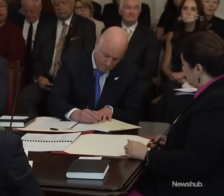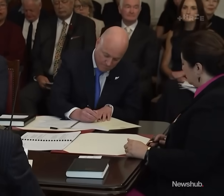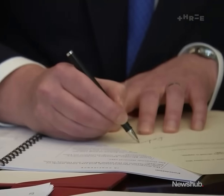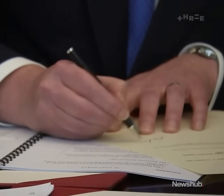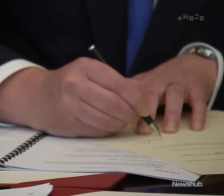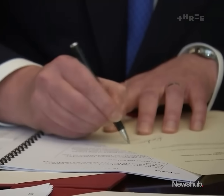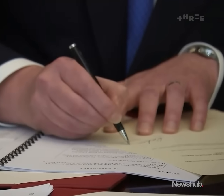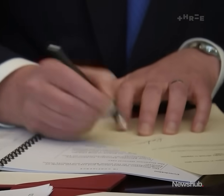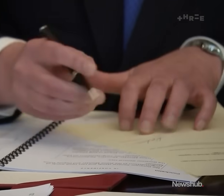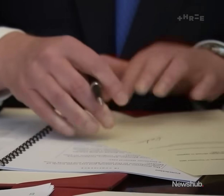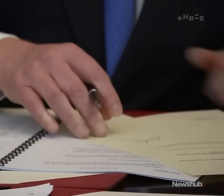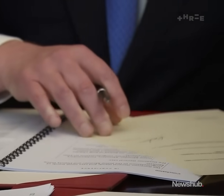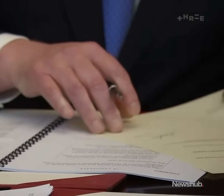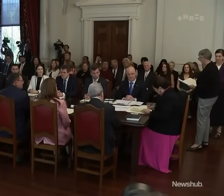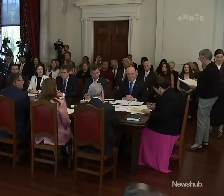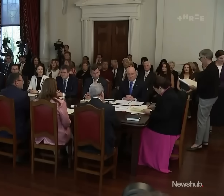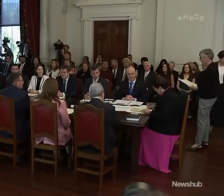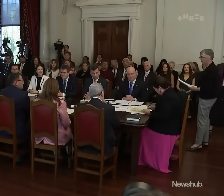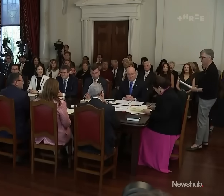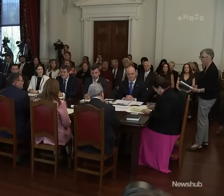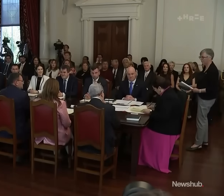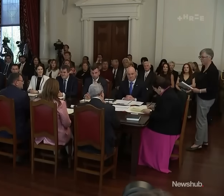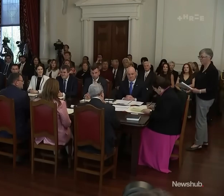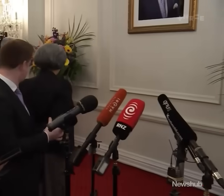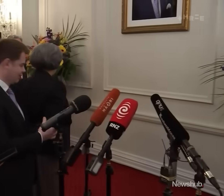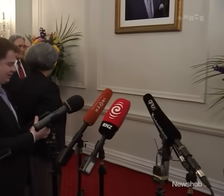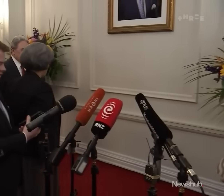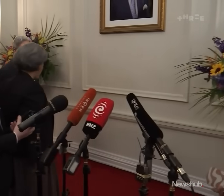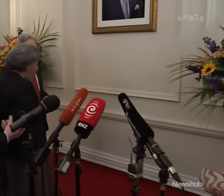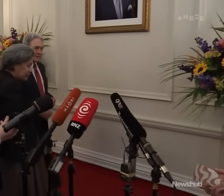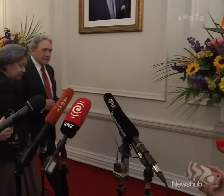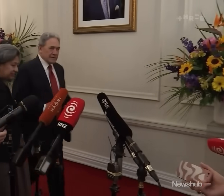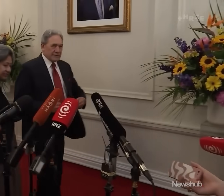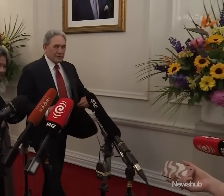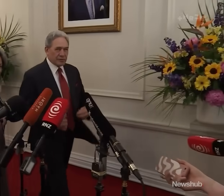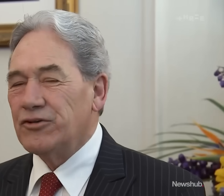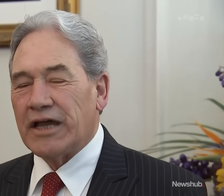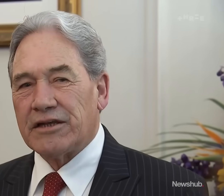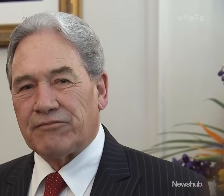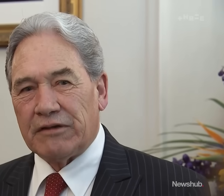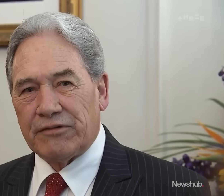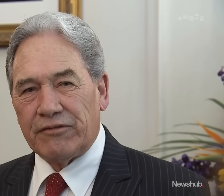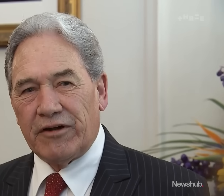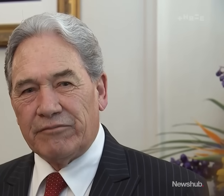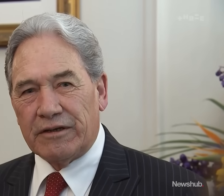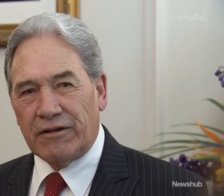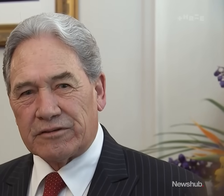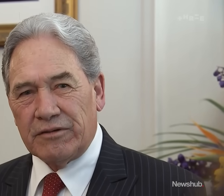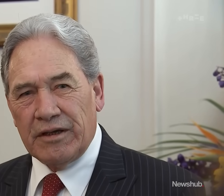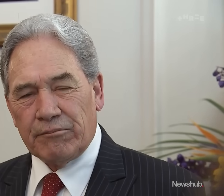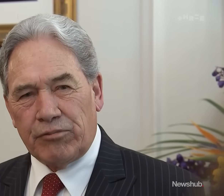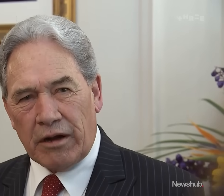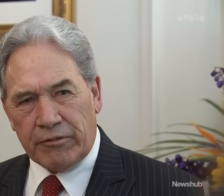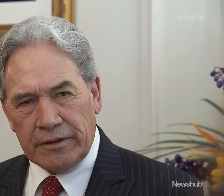regain control of his narrative after the first days of this government have been marred by an off-script deputy. You can't defend $55 million